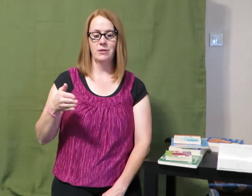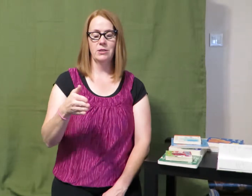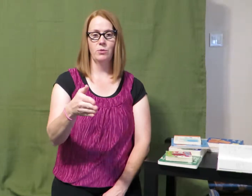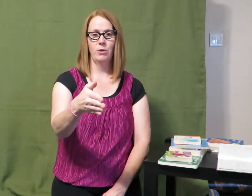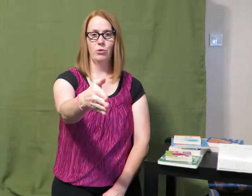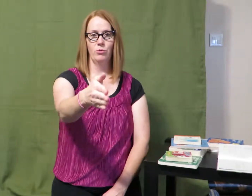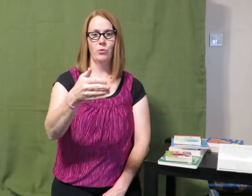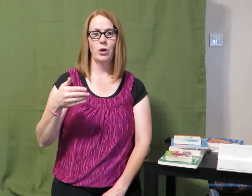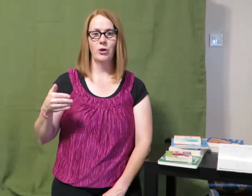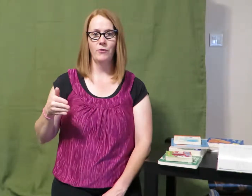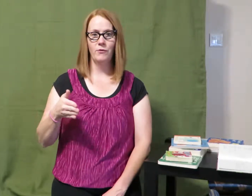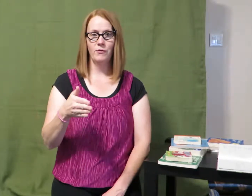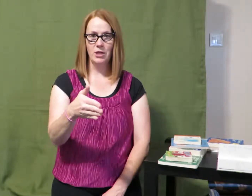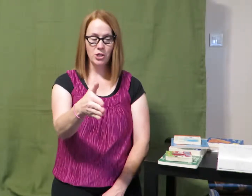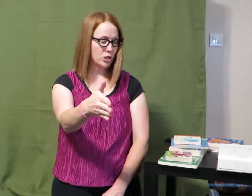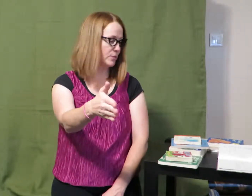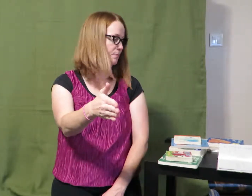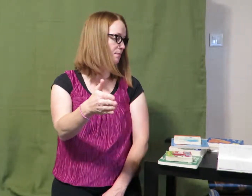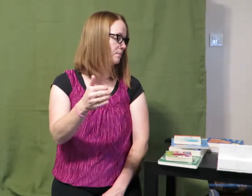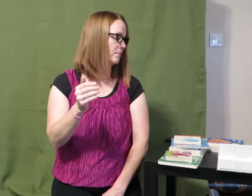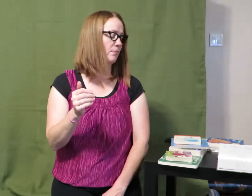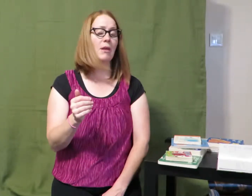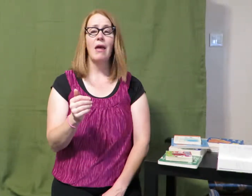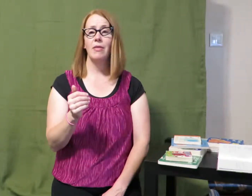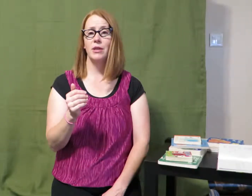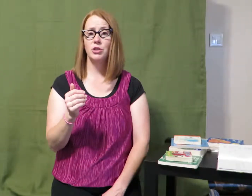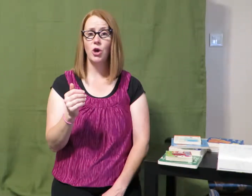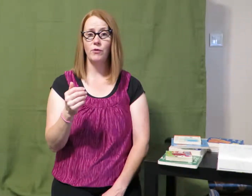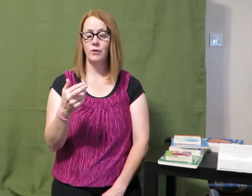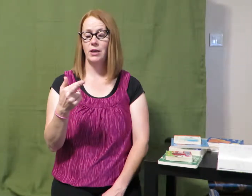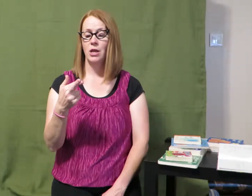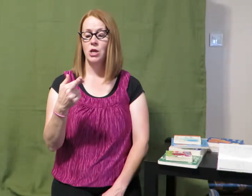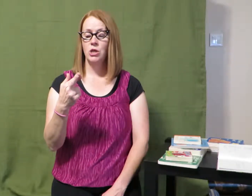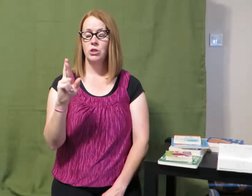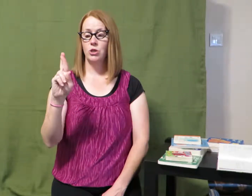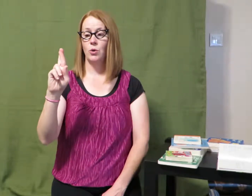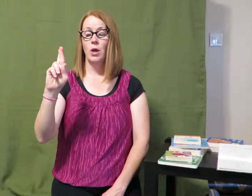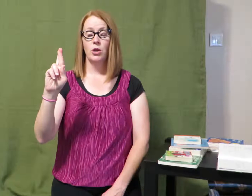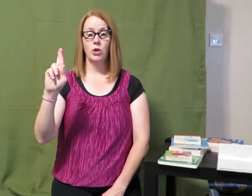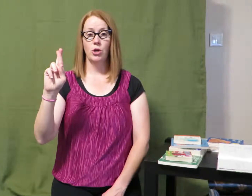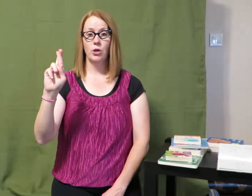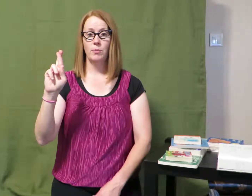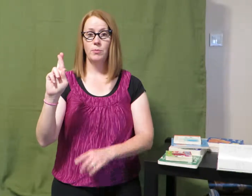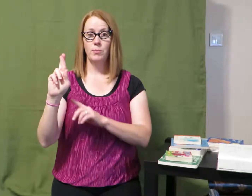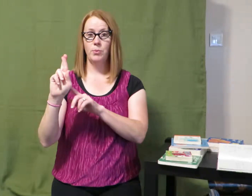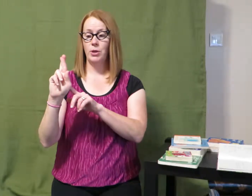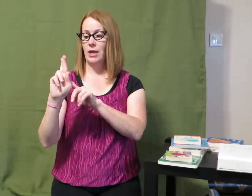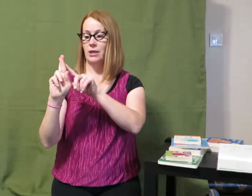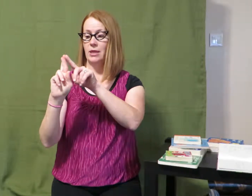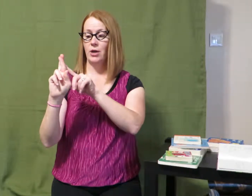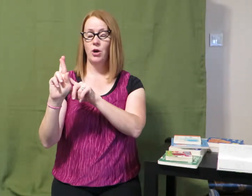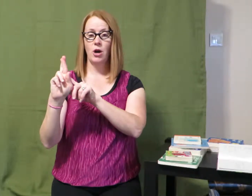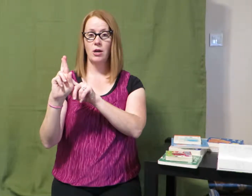it's swimming through the water. Fish. And then dolphin. So you're gonna put like the letter R